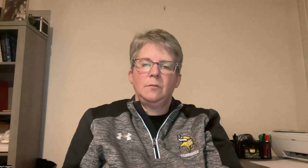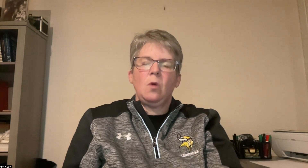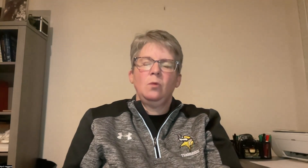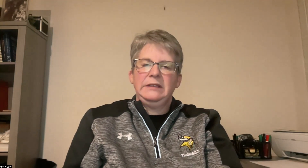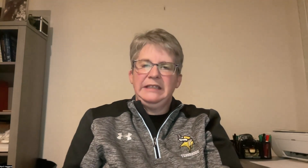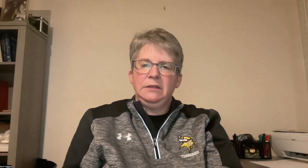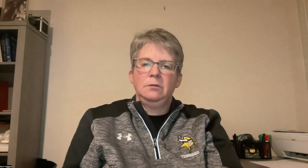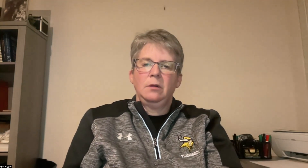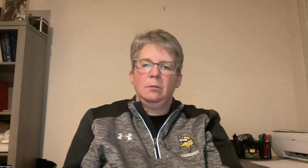So